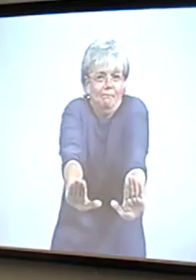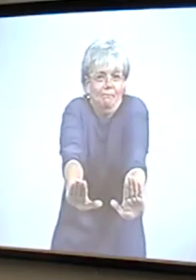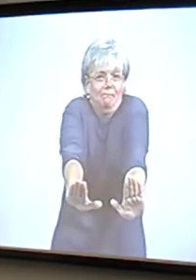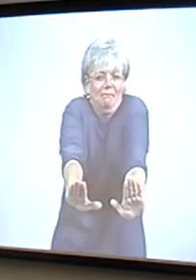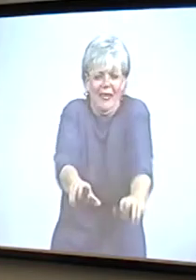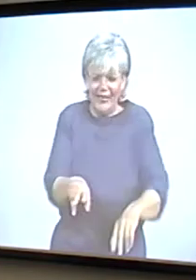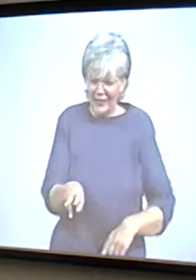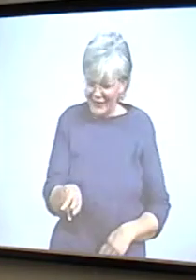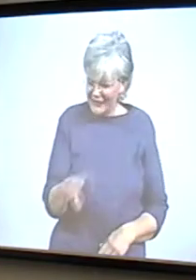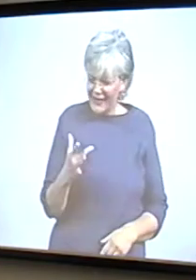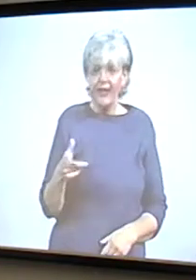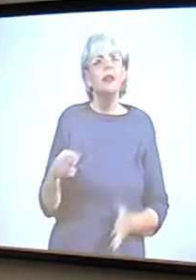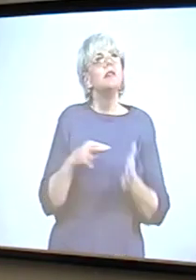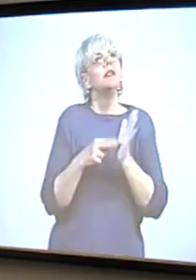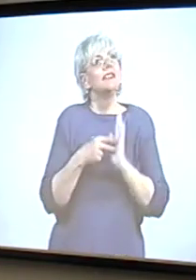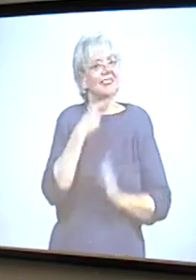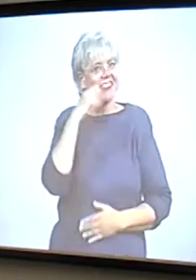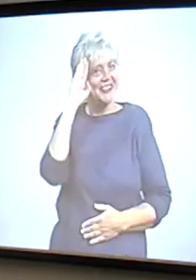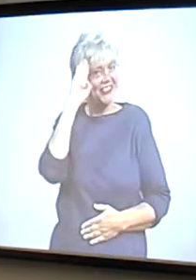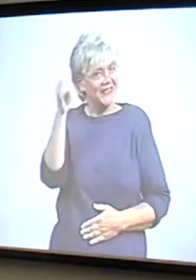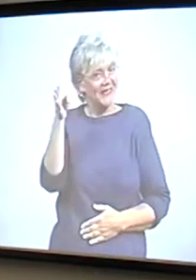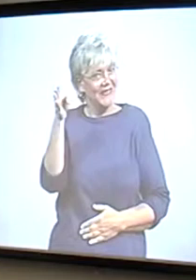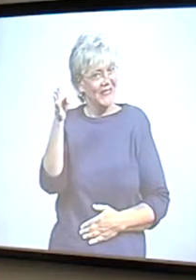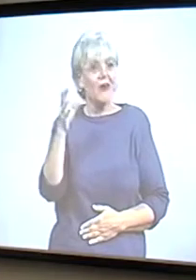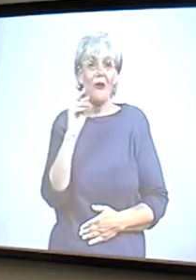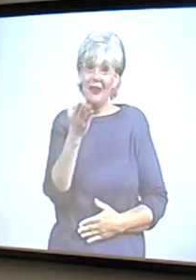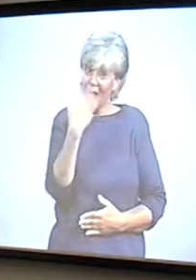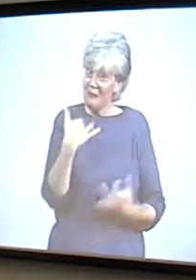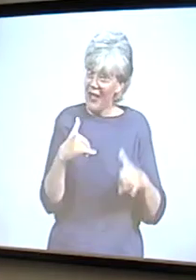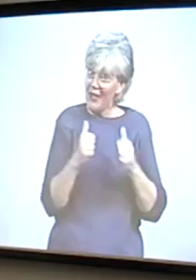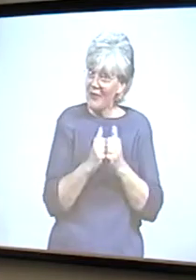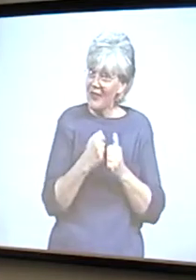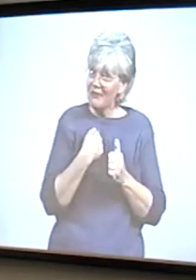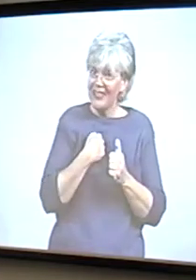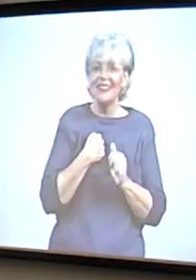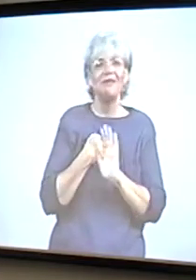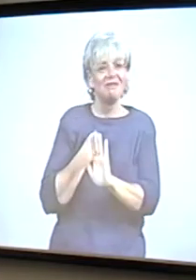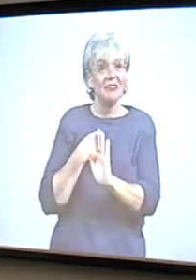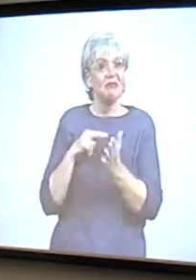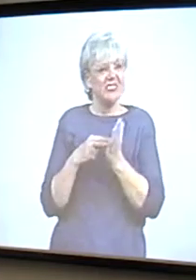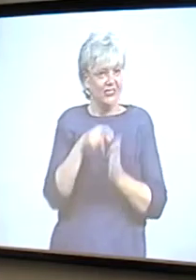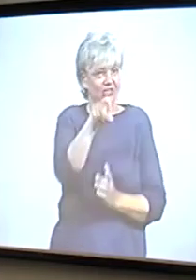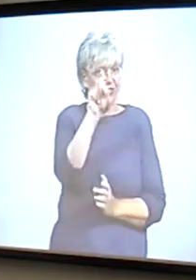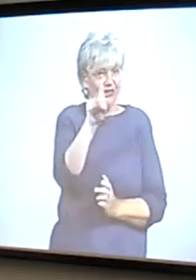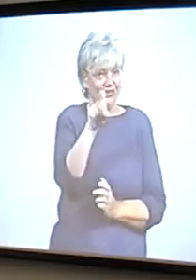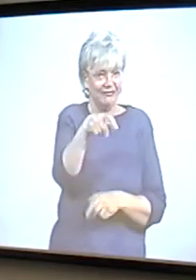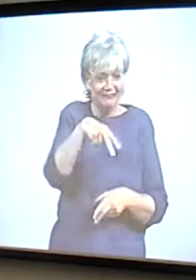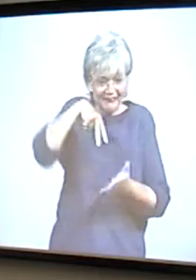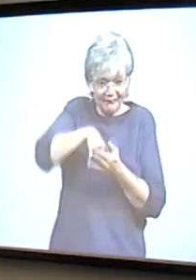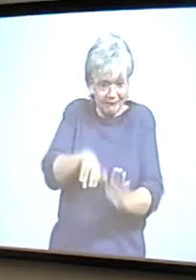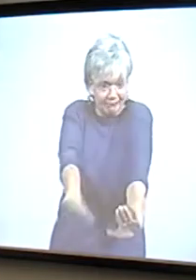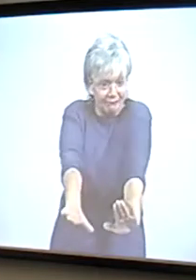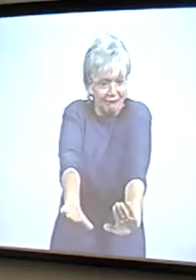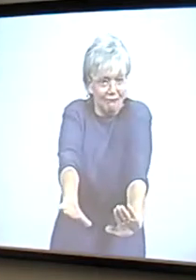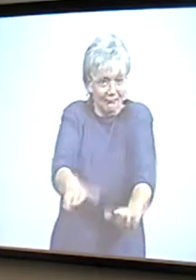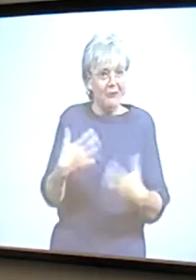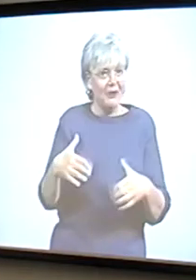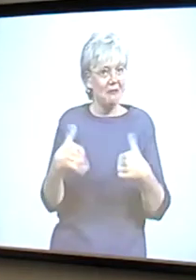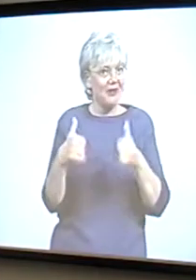Maybe you've noticed dogs will kind of crawl around and then they'll stretch out their front legs. Really, that's their way of saying, "Hey, come play with me."